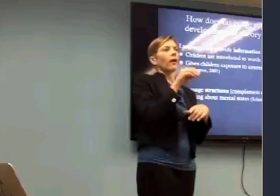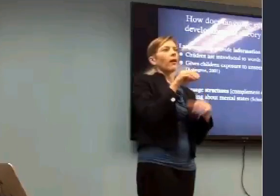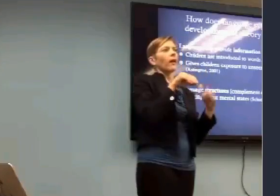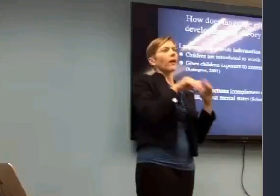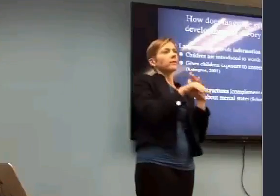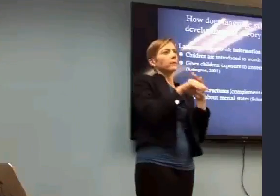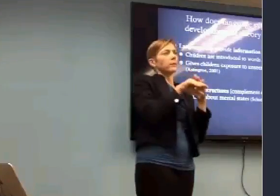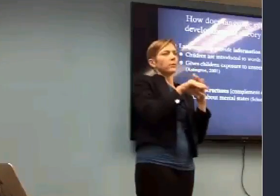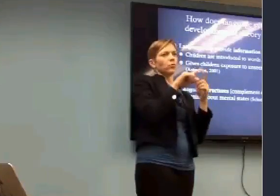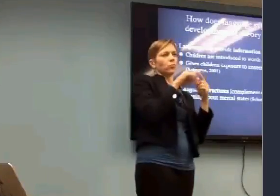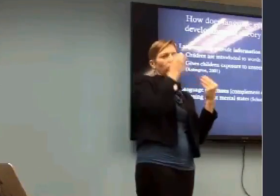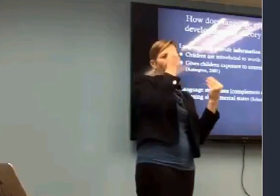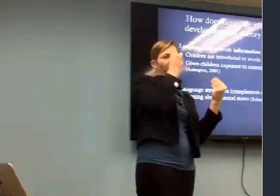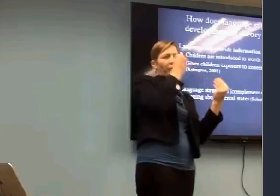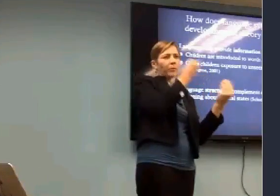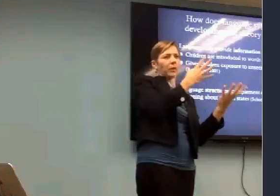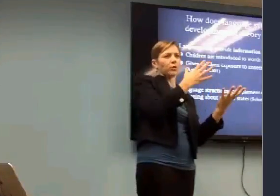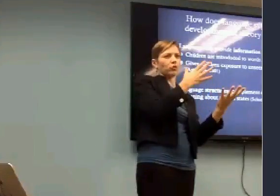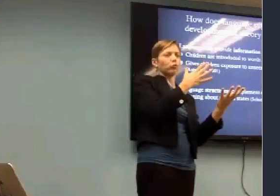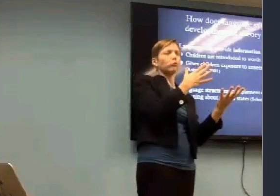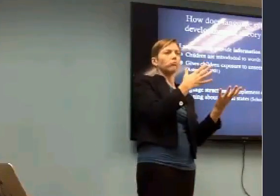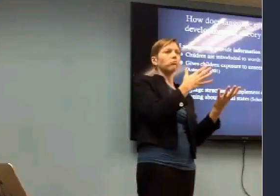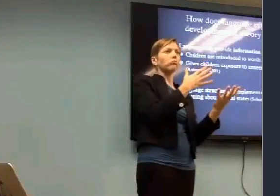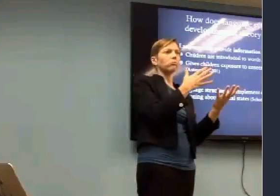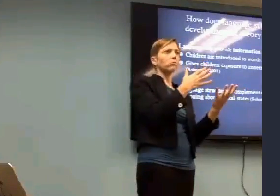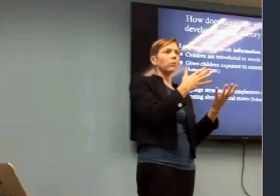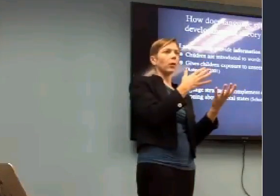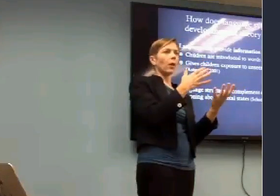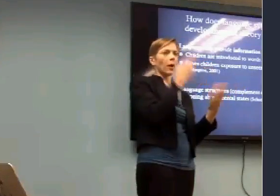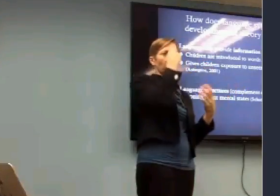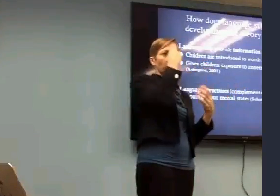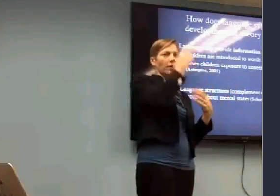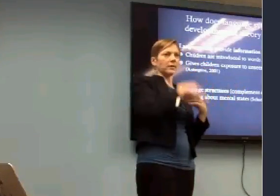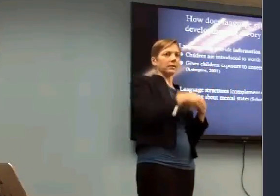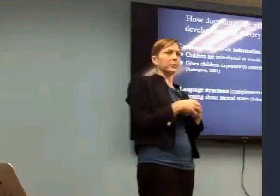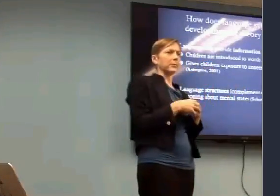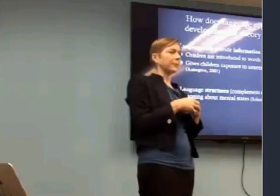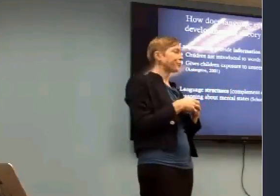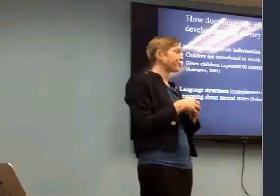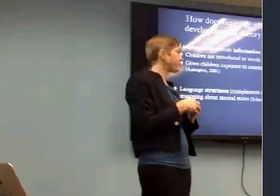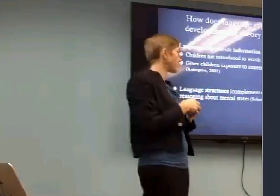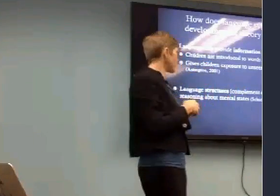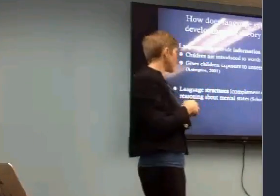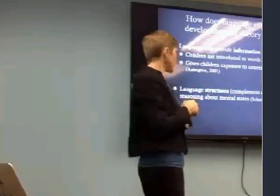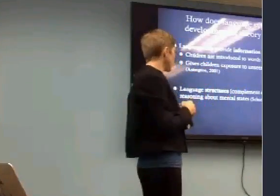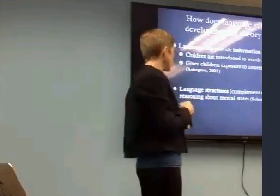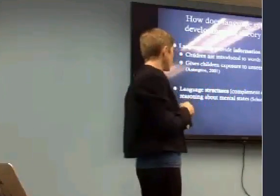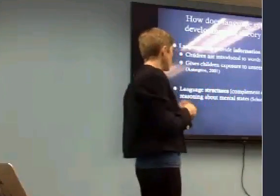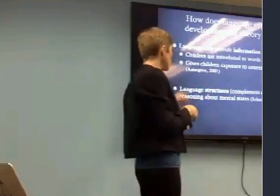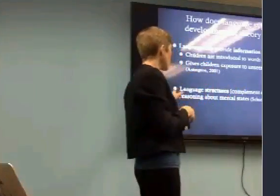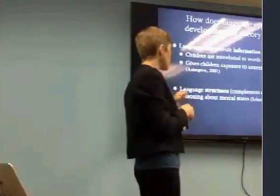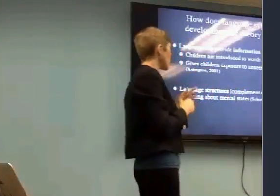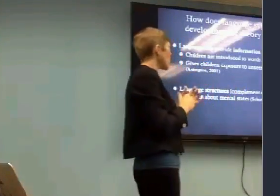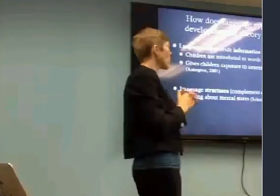So that speaks to exposure and access to information.